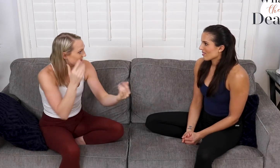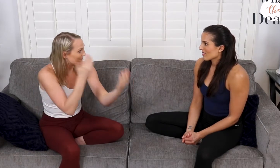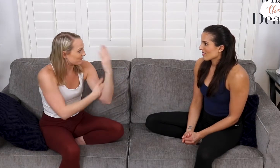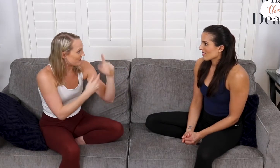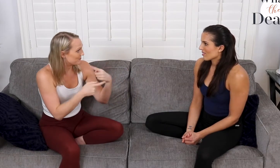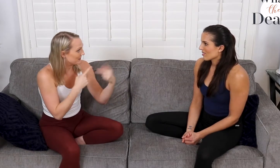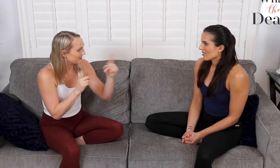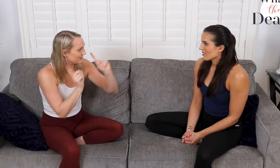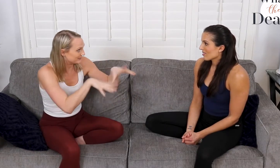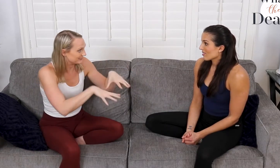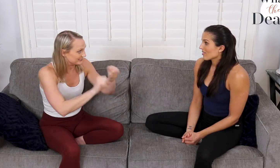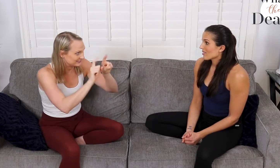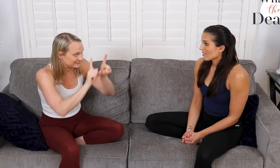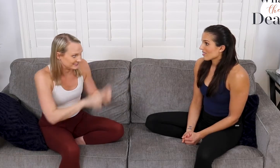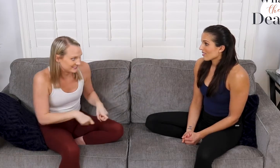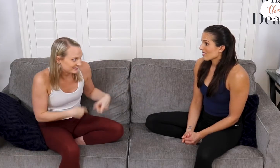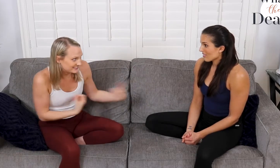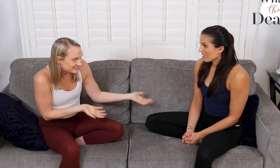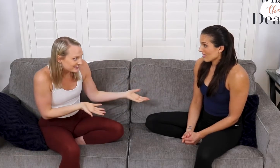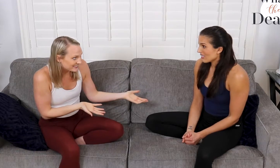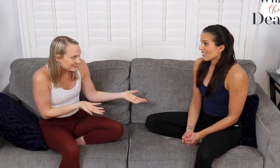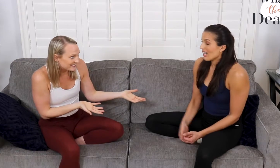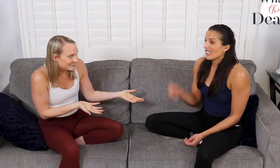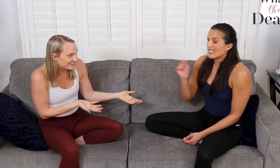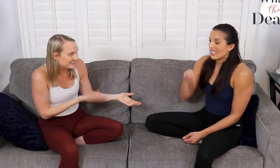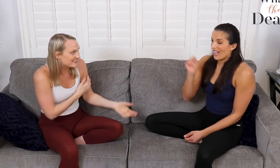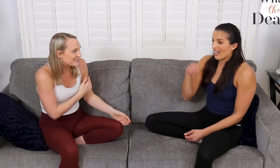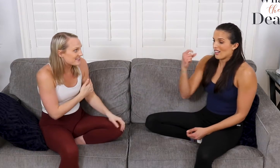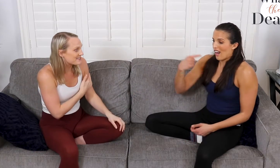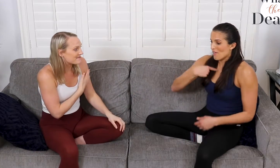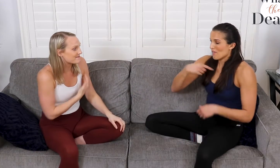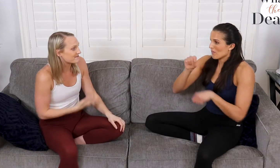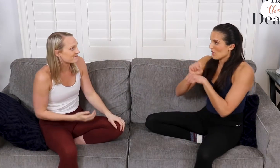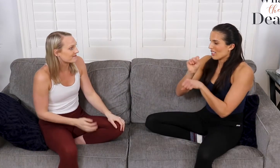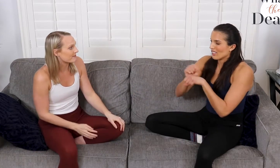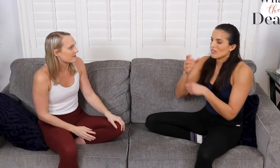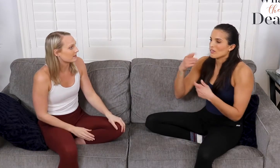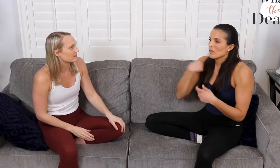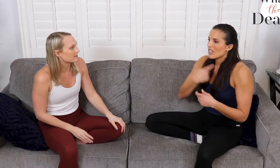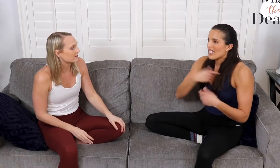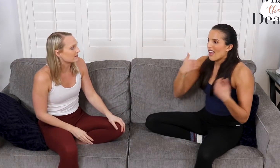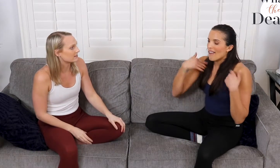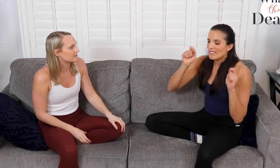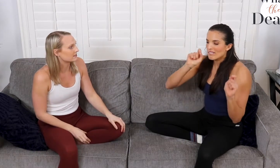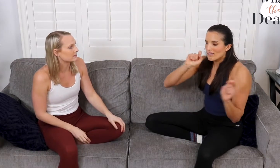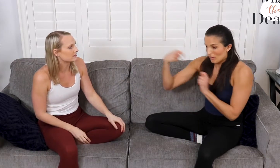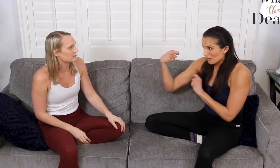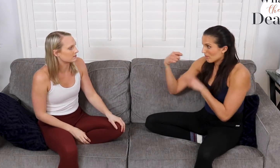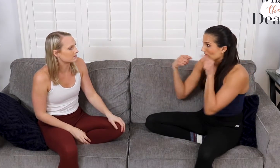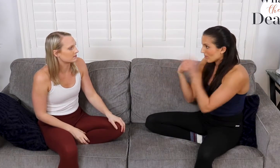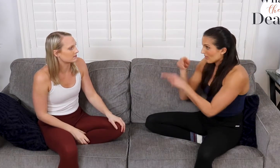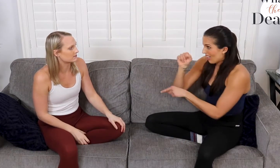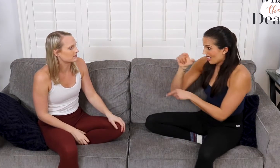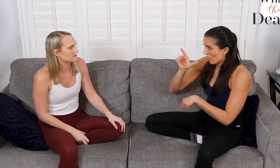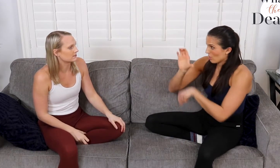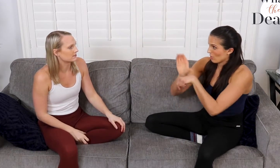So, on our last episode, we had talked about what experiences that we had with COVID and the barriers with